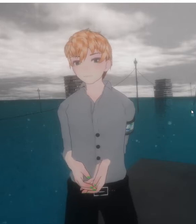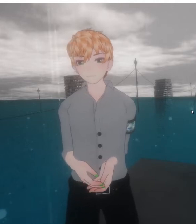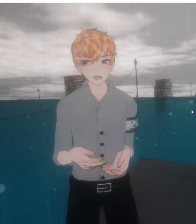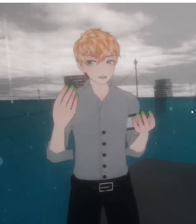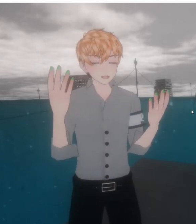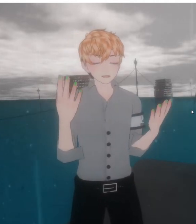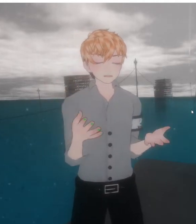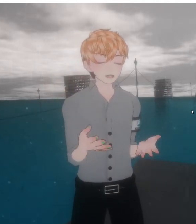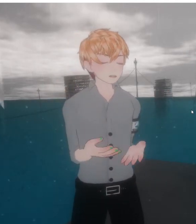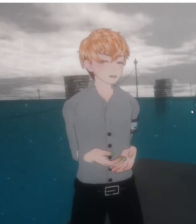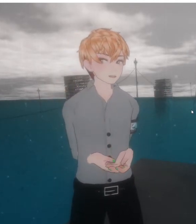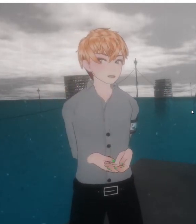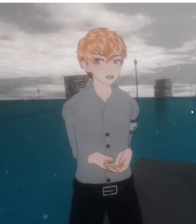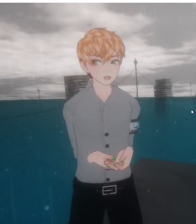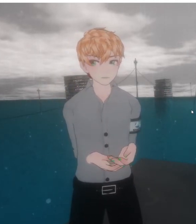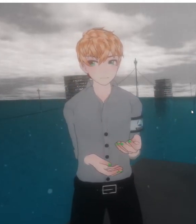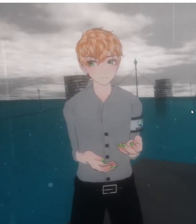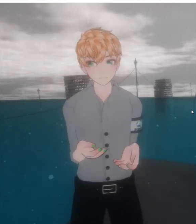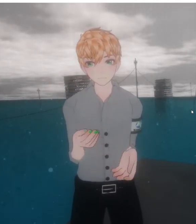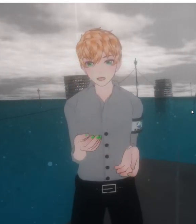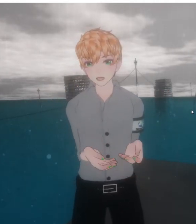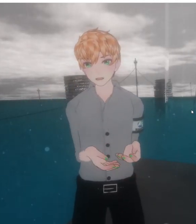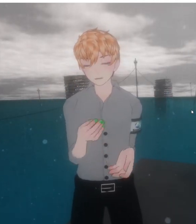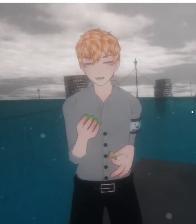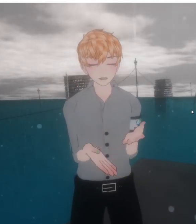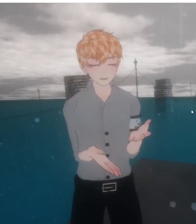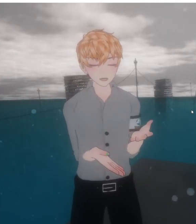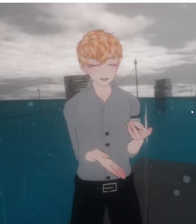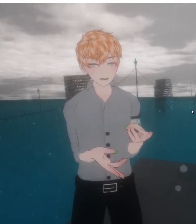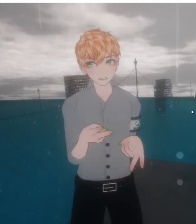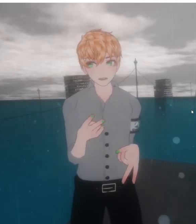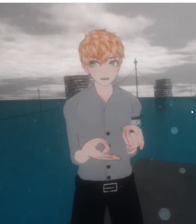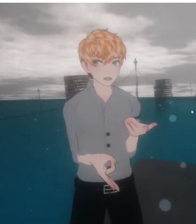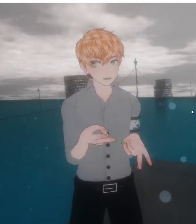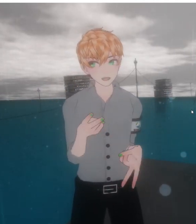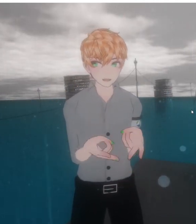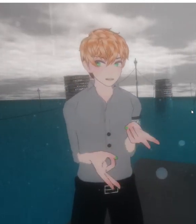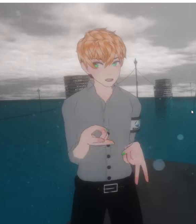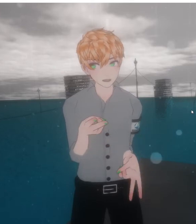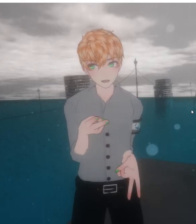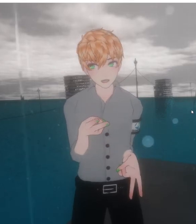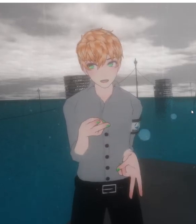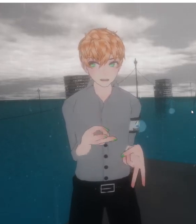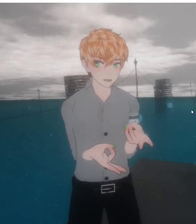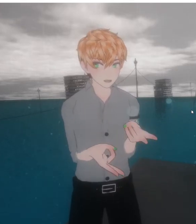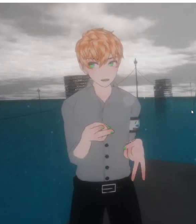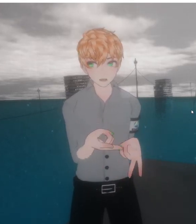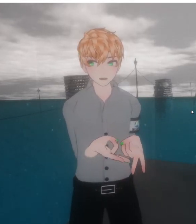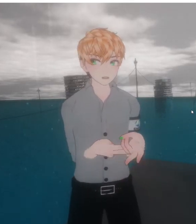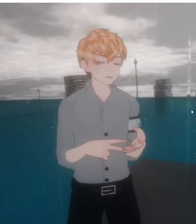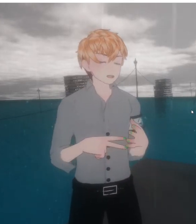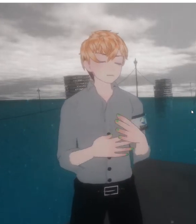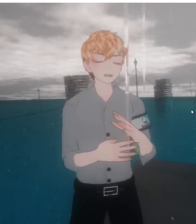Like if there's something about this politician is talking about this economic policy and reforming it, I'm like,